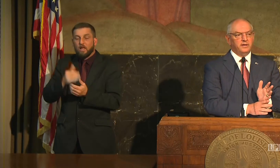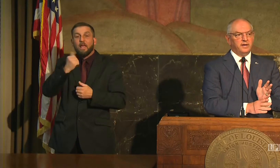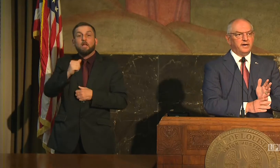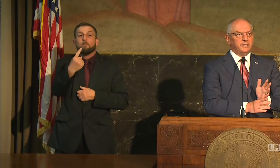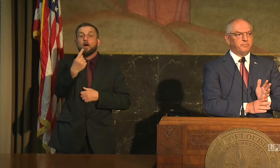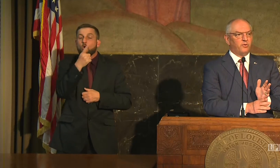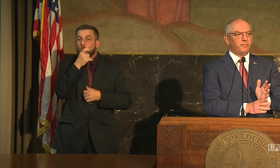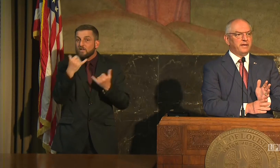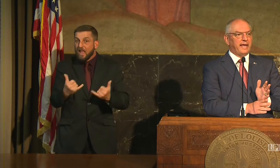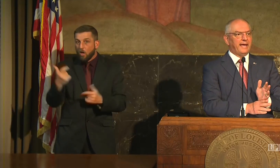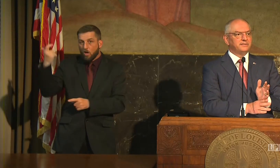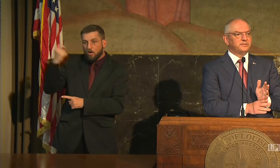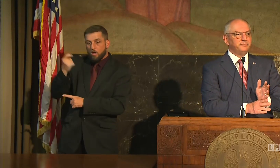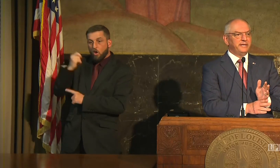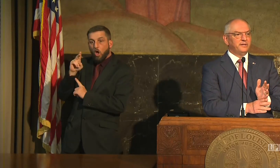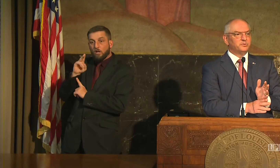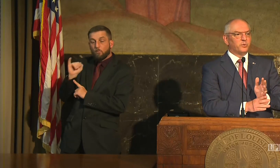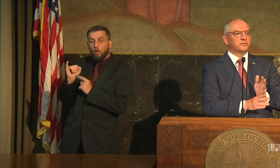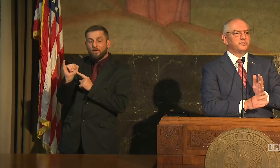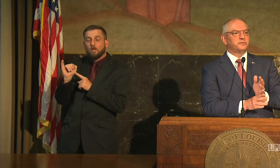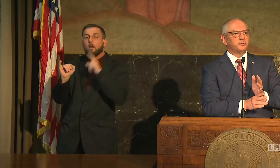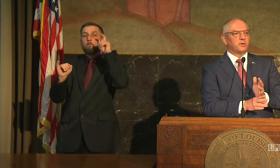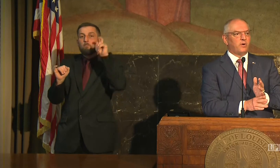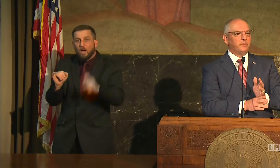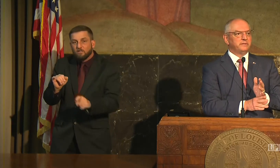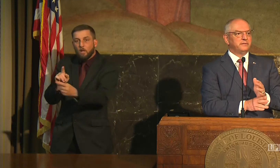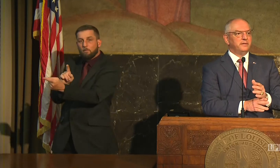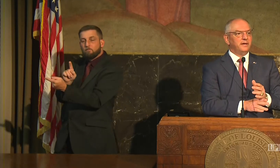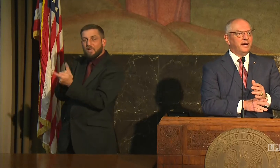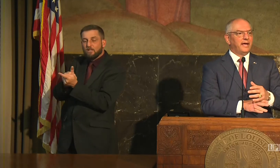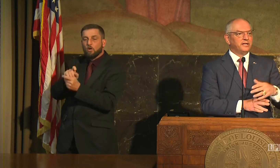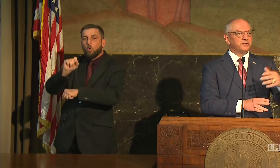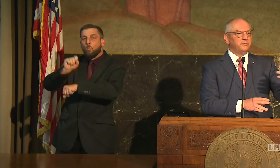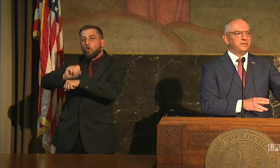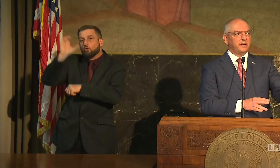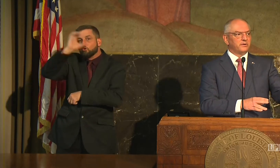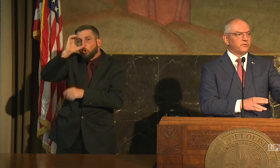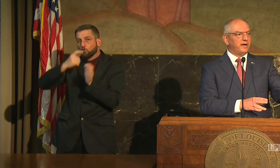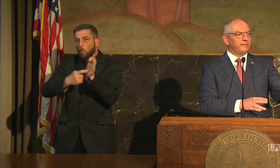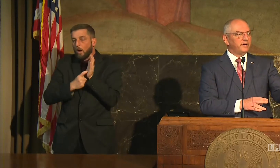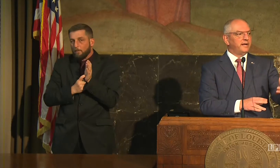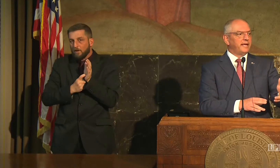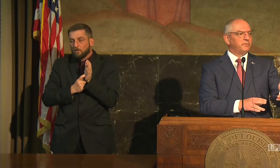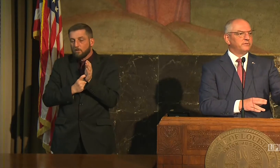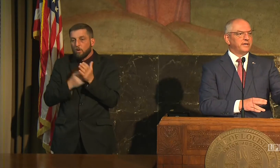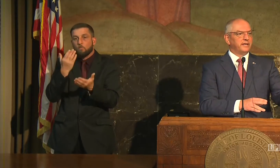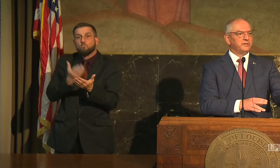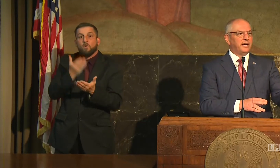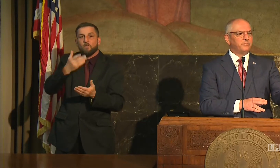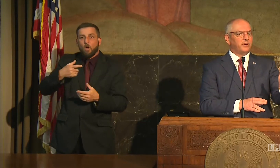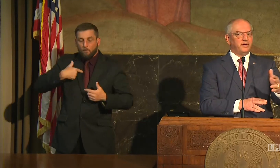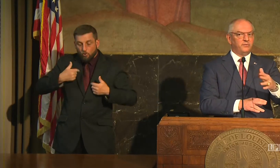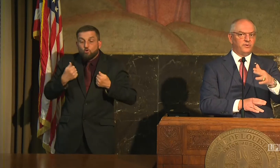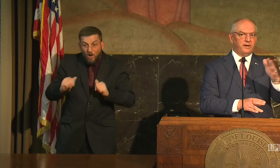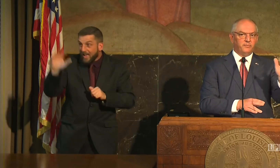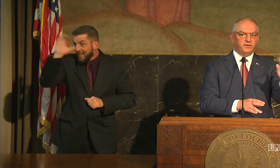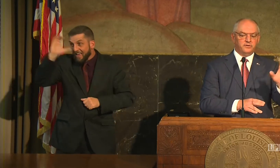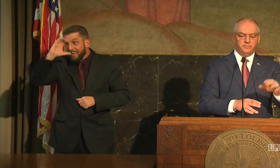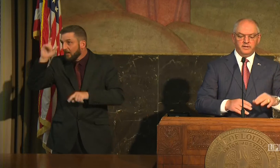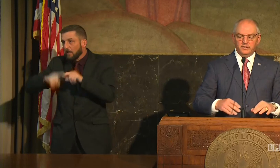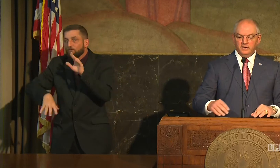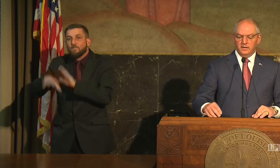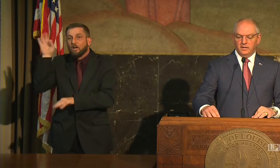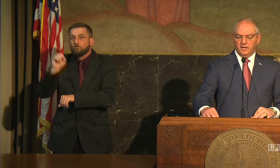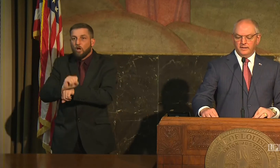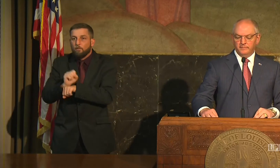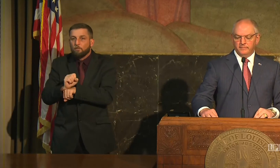drawing unemployment has to meet those work search requirements and show that they are trying but unable to get a job. So I don't want anyone